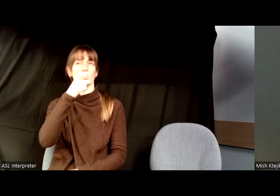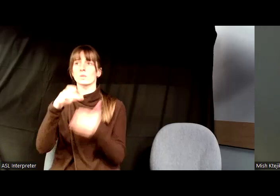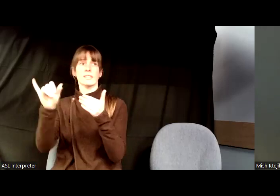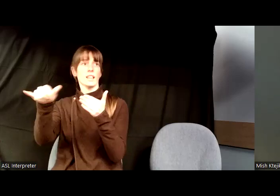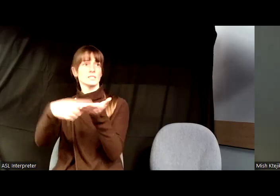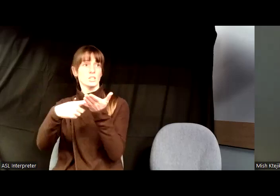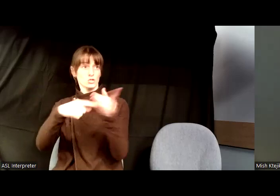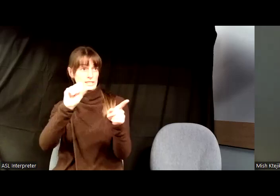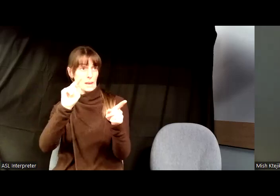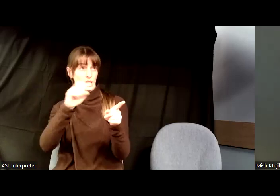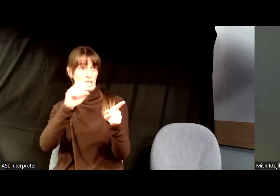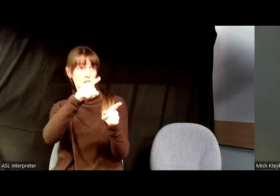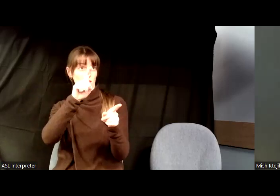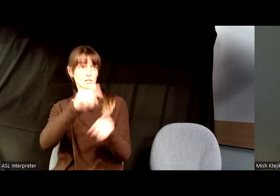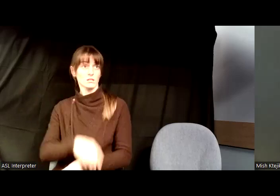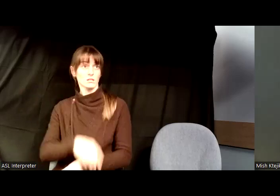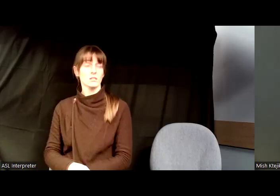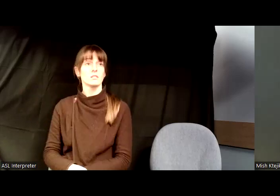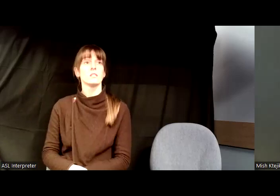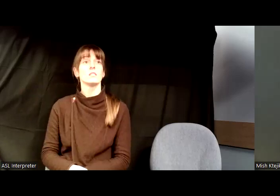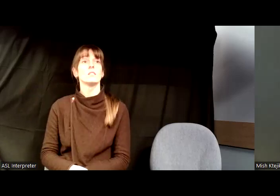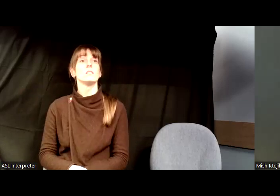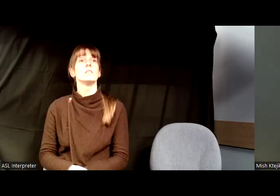This is the captioner. We have no sound.